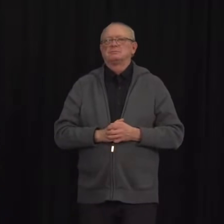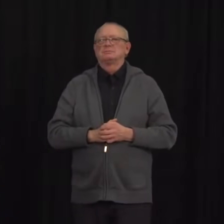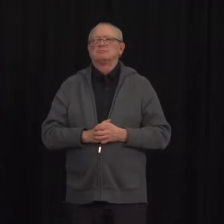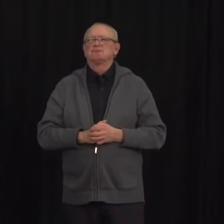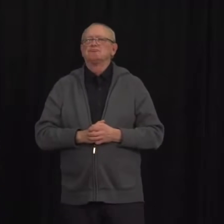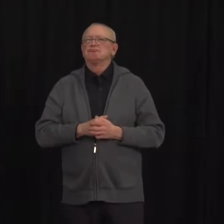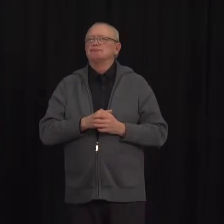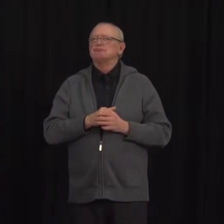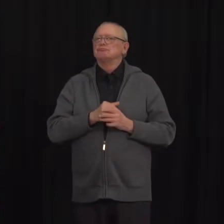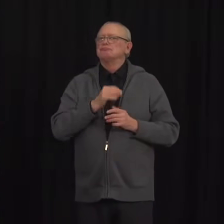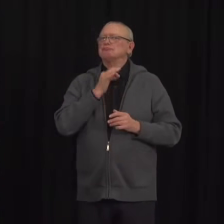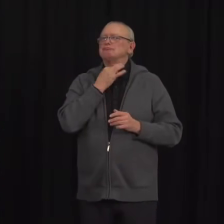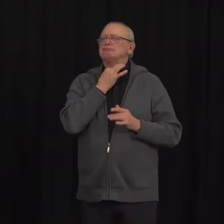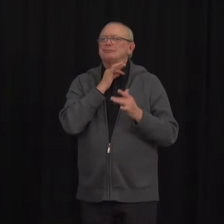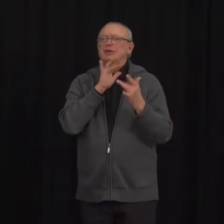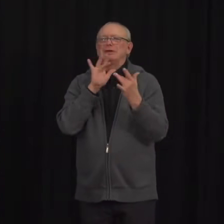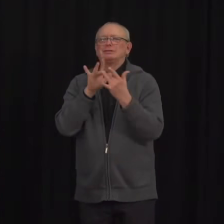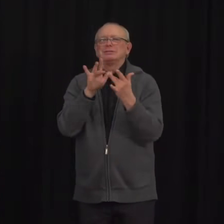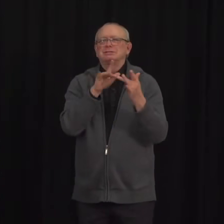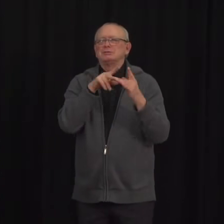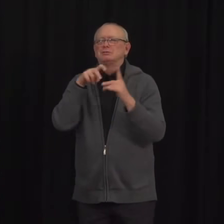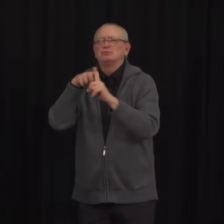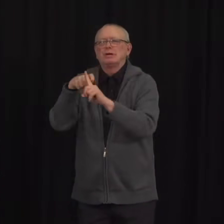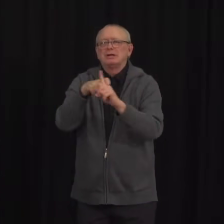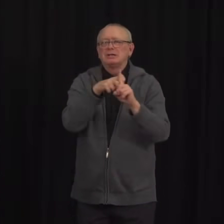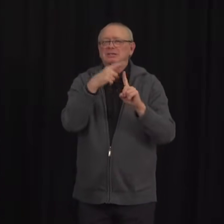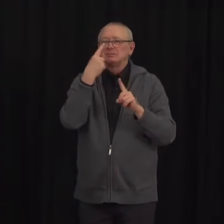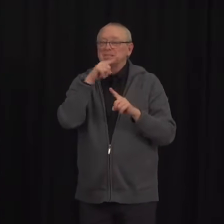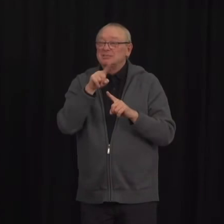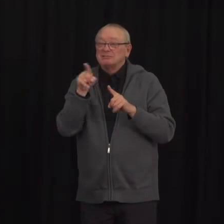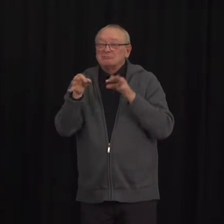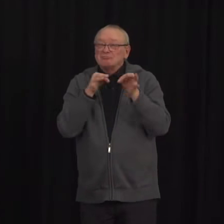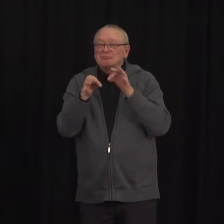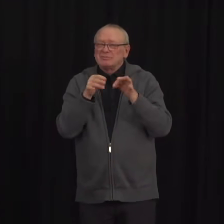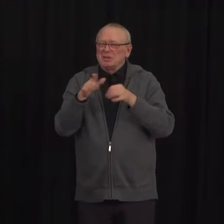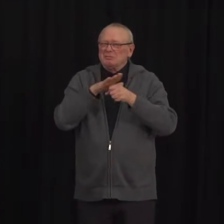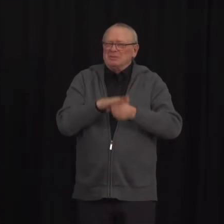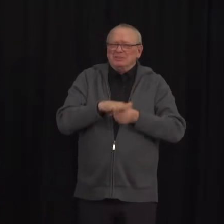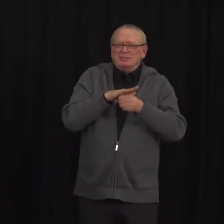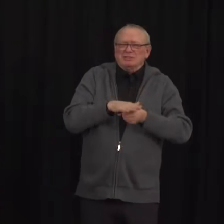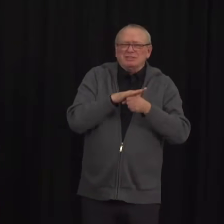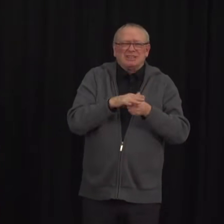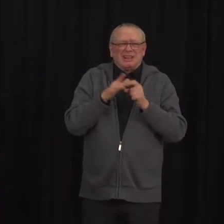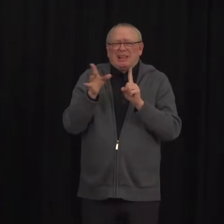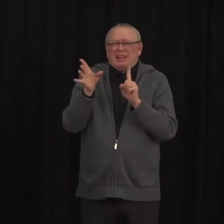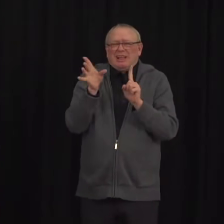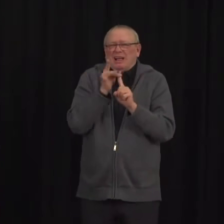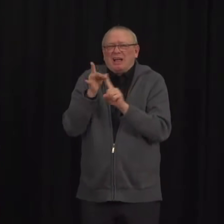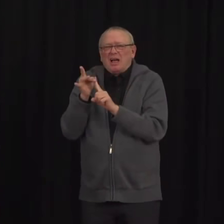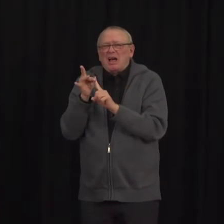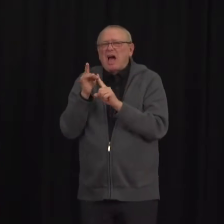if you can talk about the pressure that they're under now that they no longer have to trace every case. How is that load lightening?